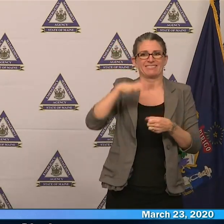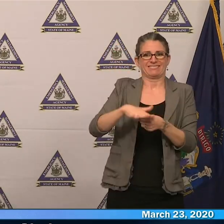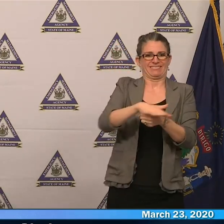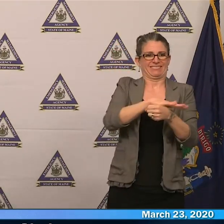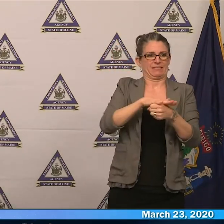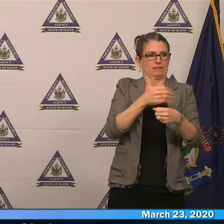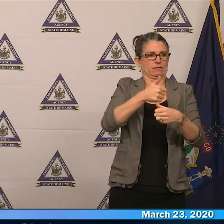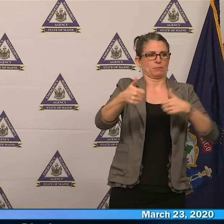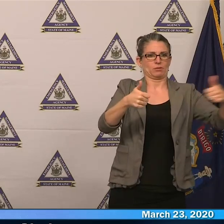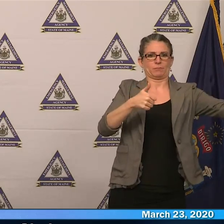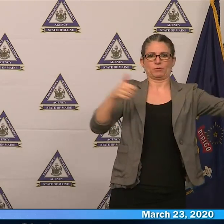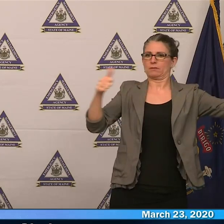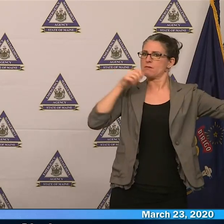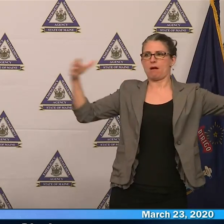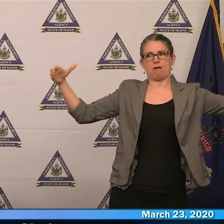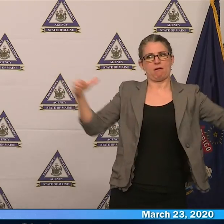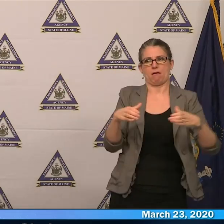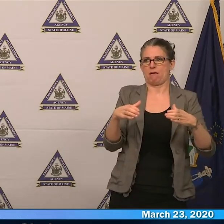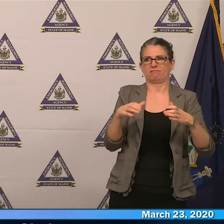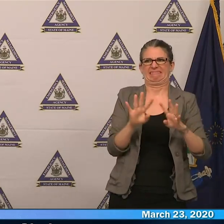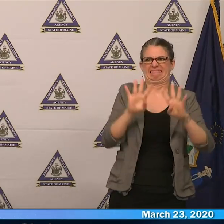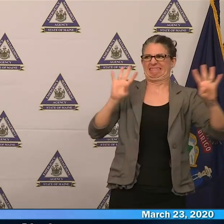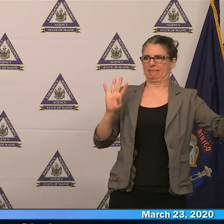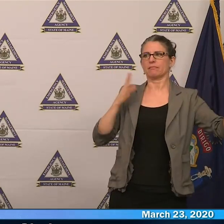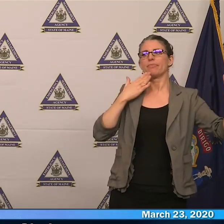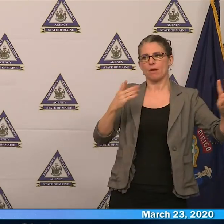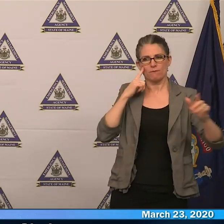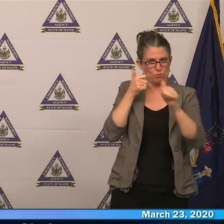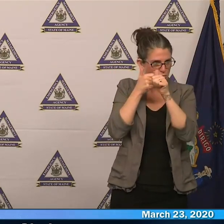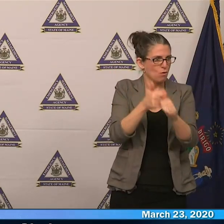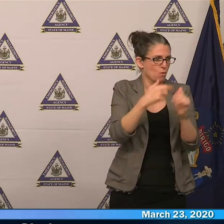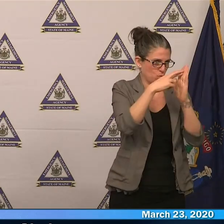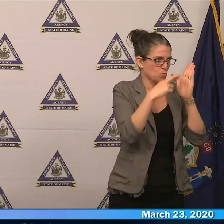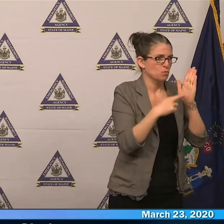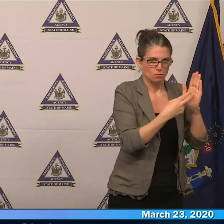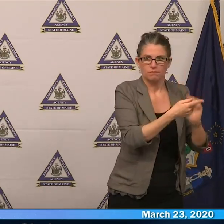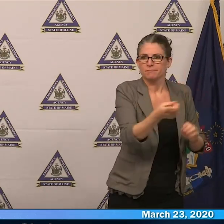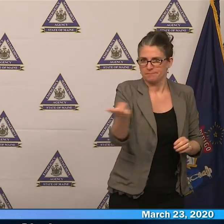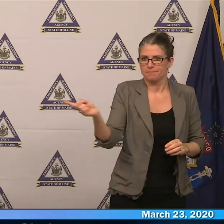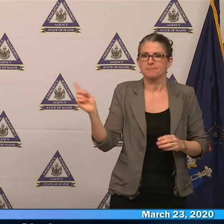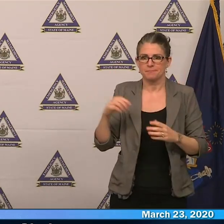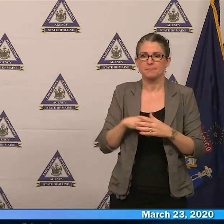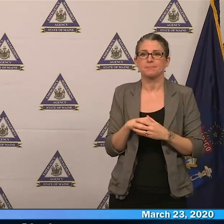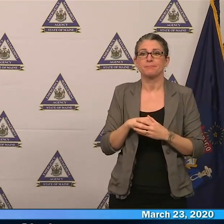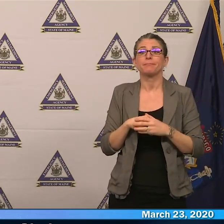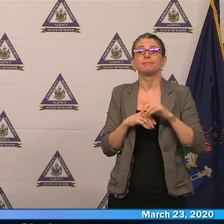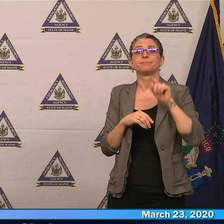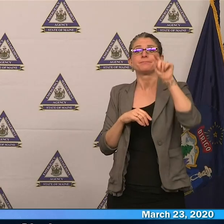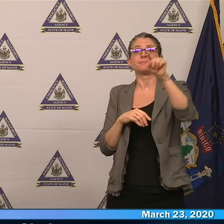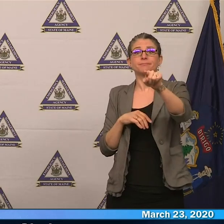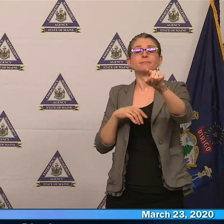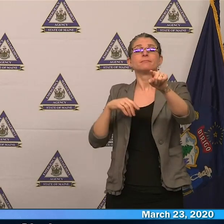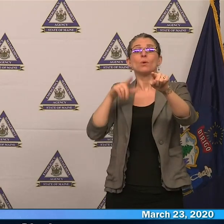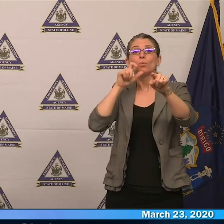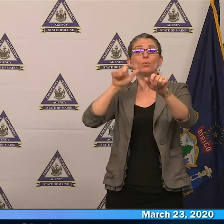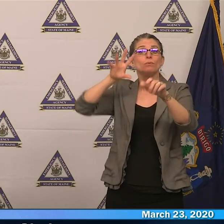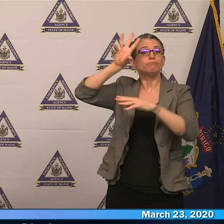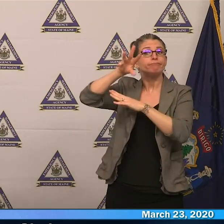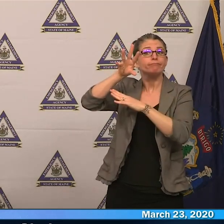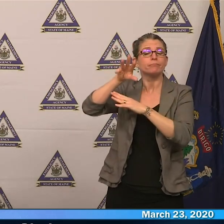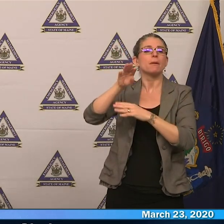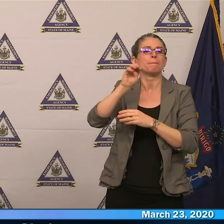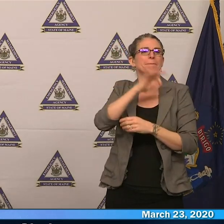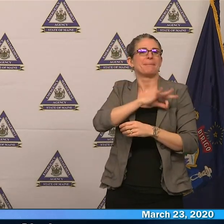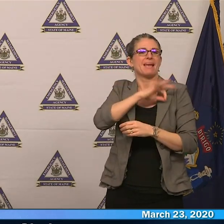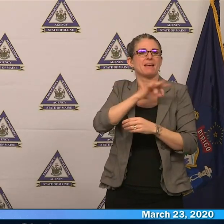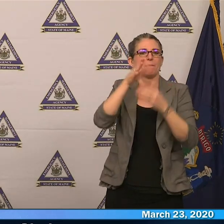everyone safe as we can. Also like to thank Maine Public for the physical or the technical backdrop to allow us to